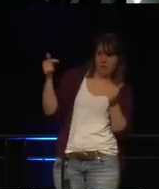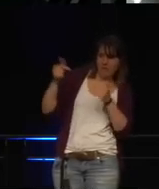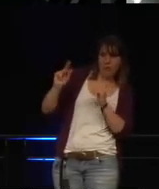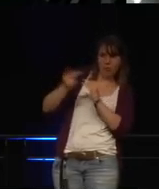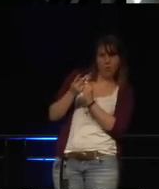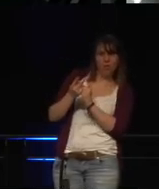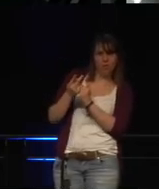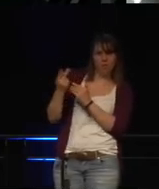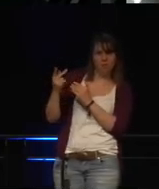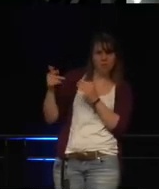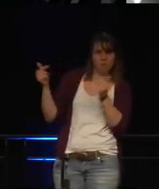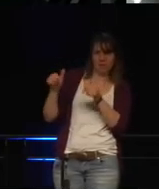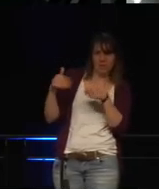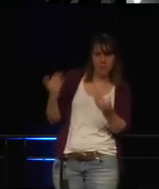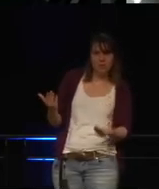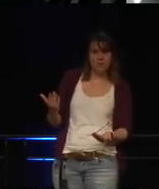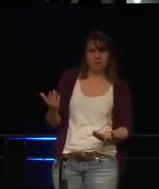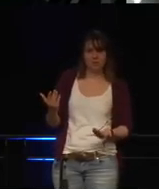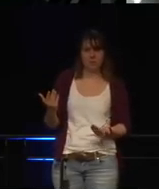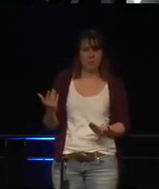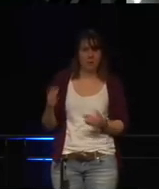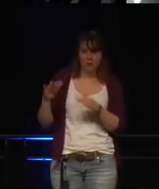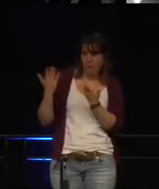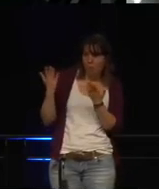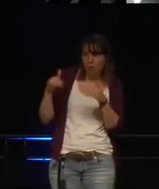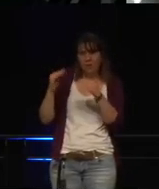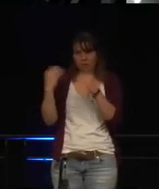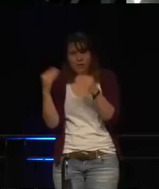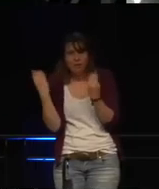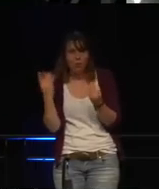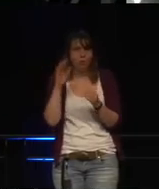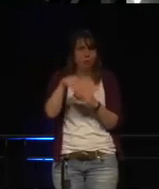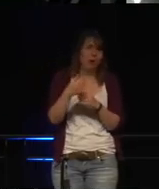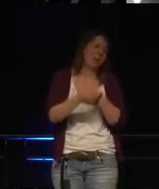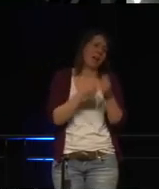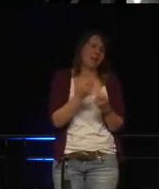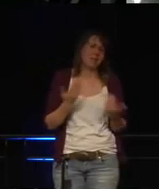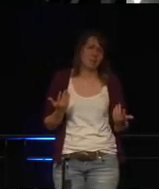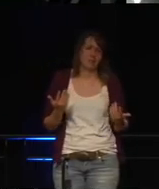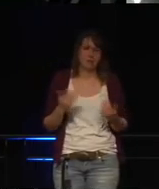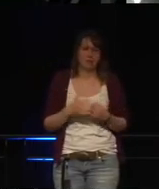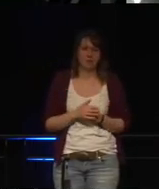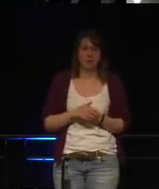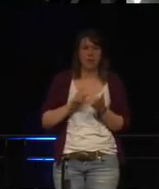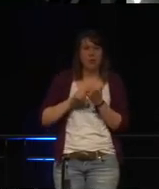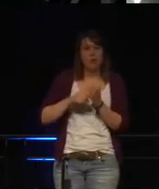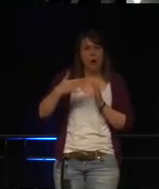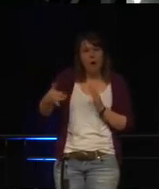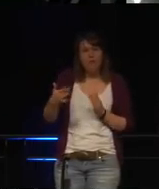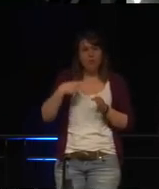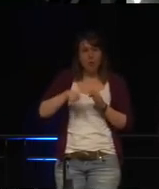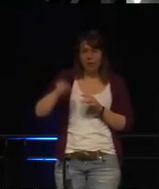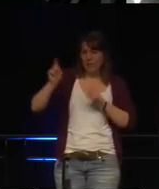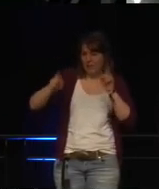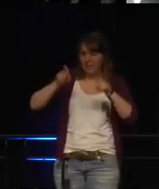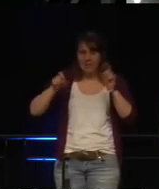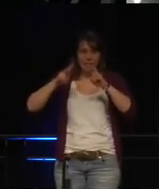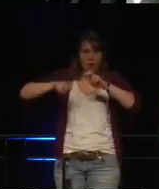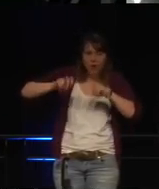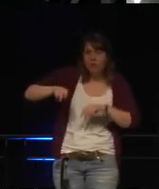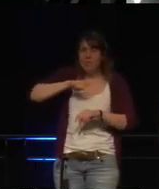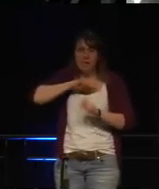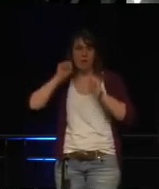we reach the vendor? Does the vendor reply when I have a question? Do we get